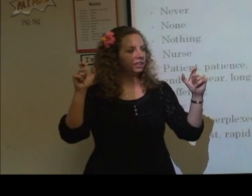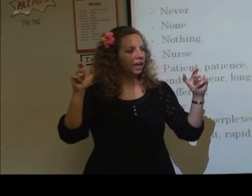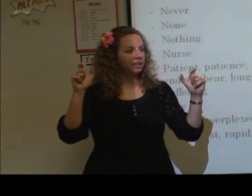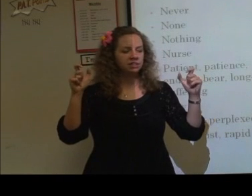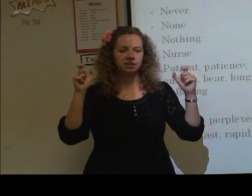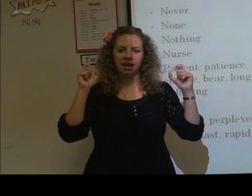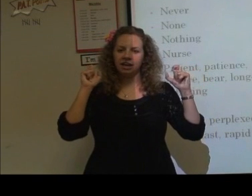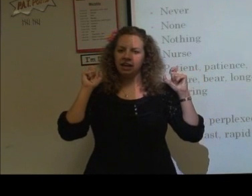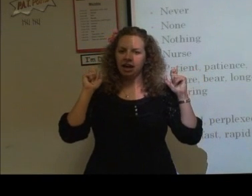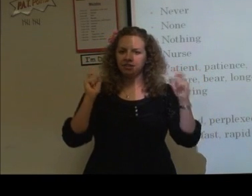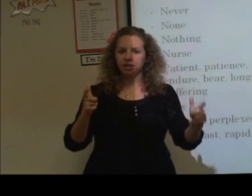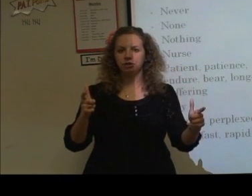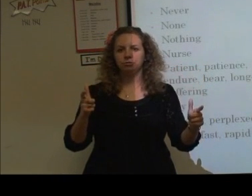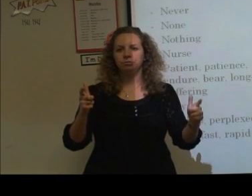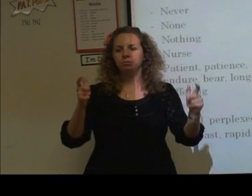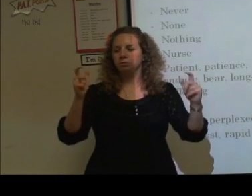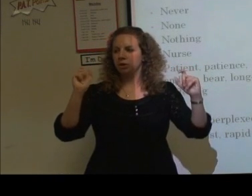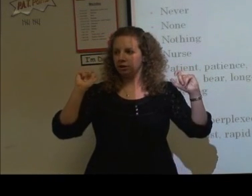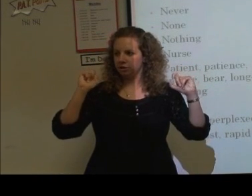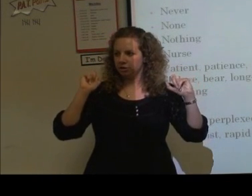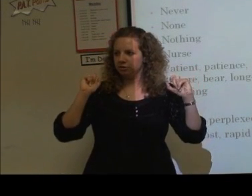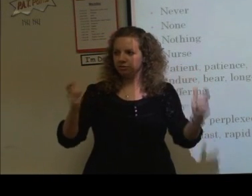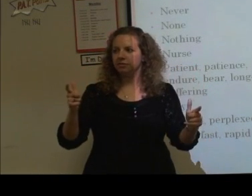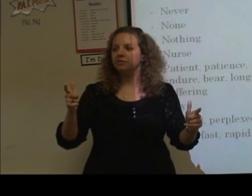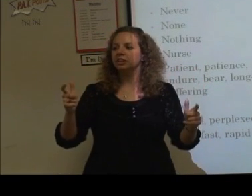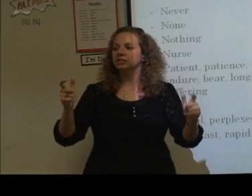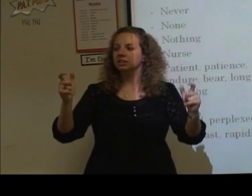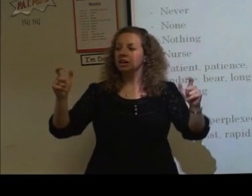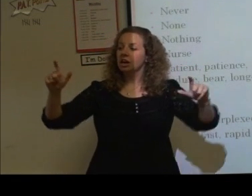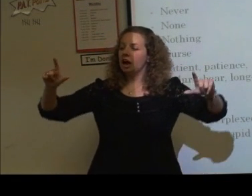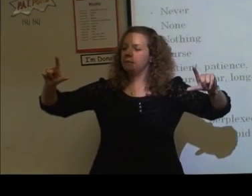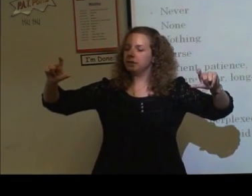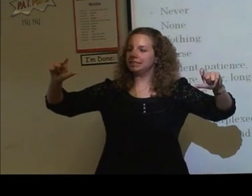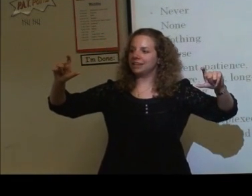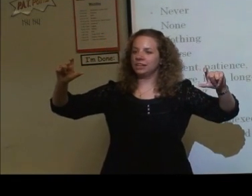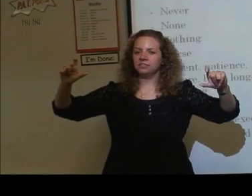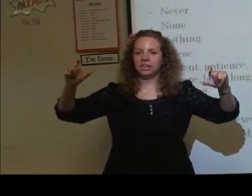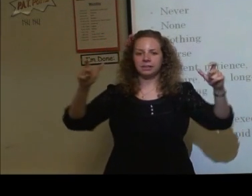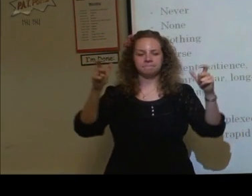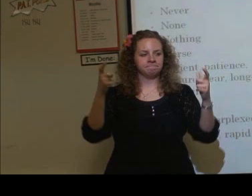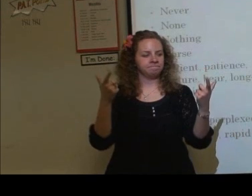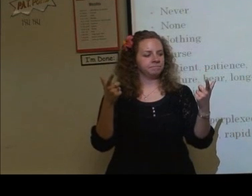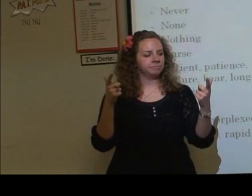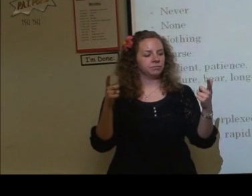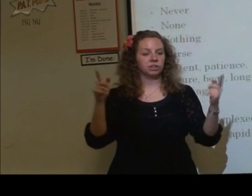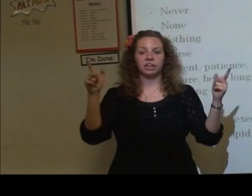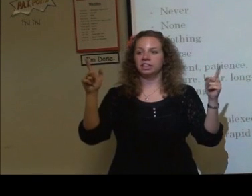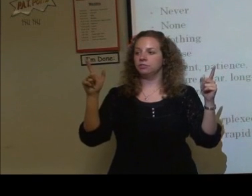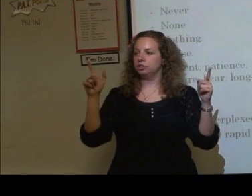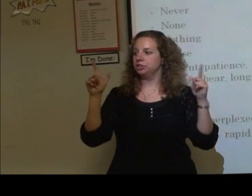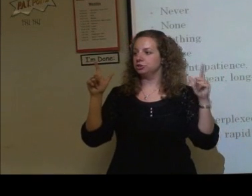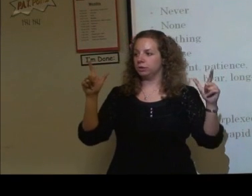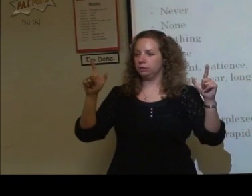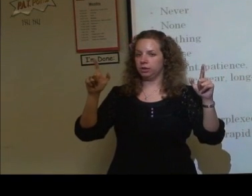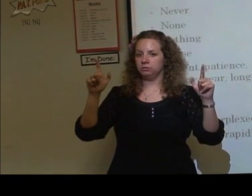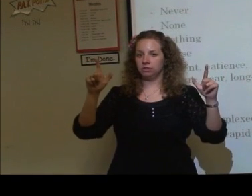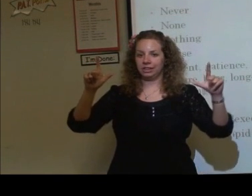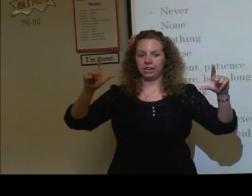an X like that, and then you put out your fingers. It's kind of like, okay, like if you did your 21 or like an